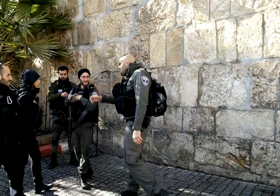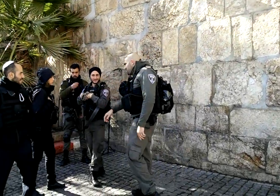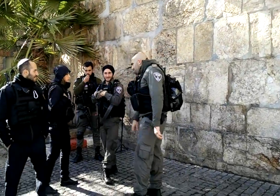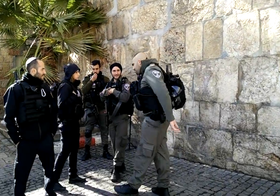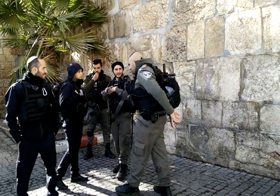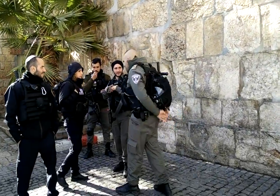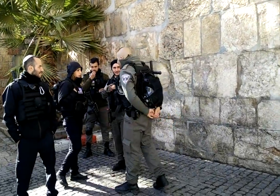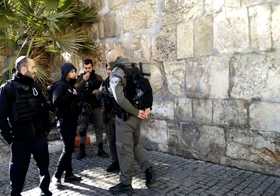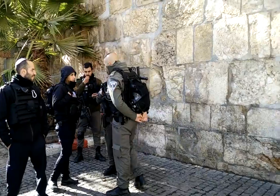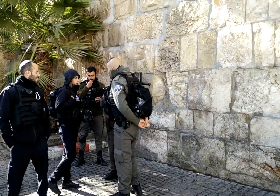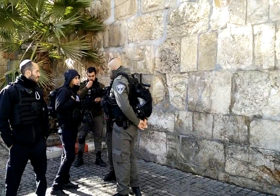Captain of the city.